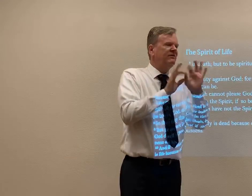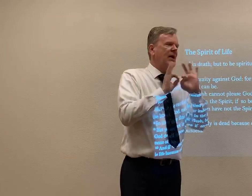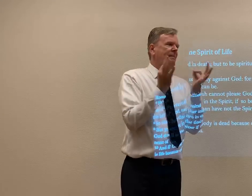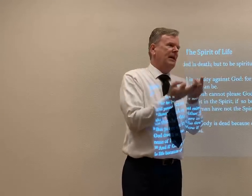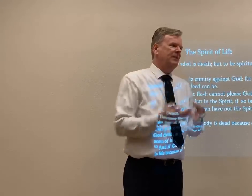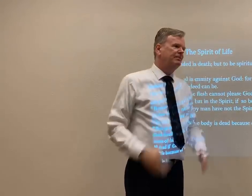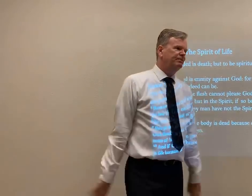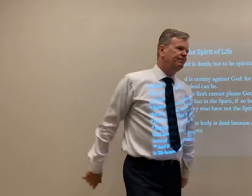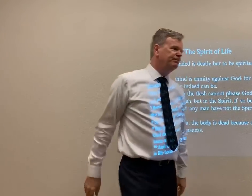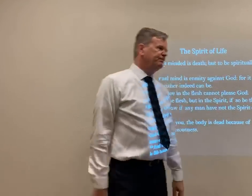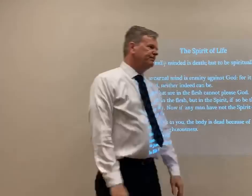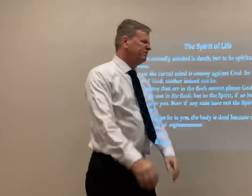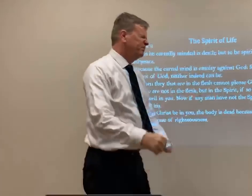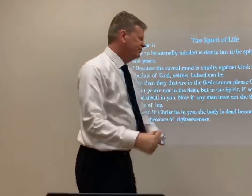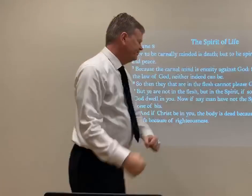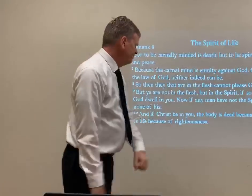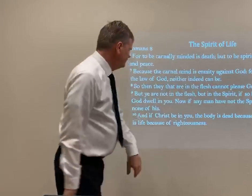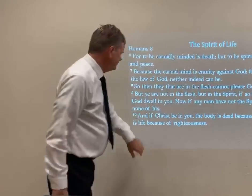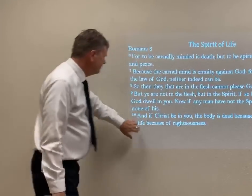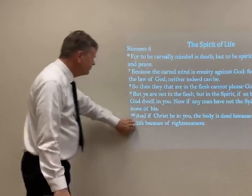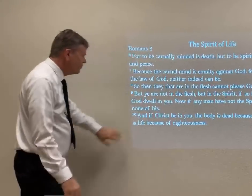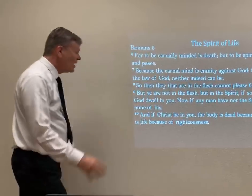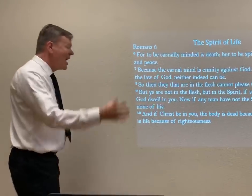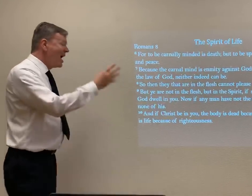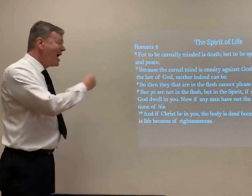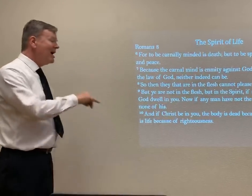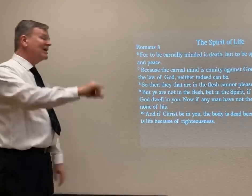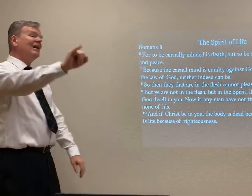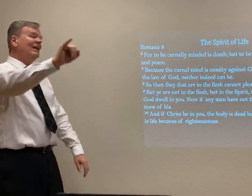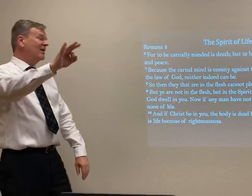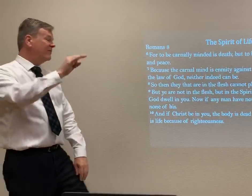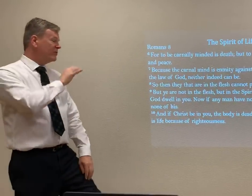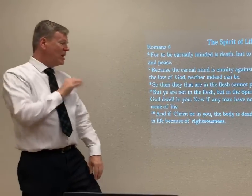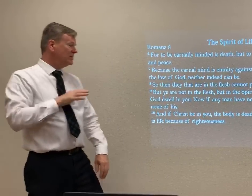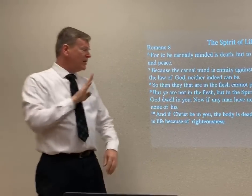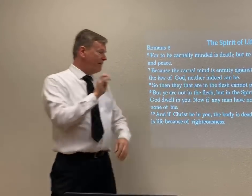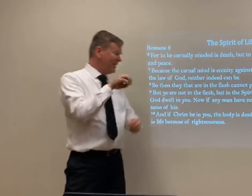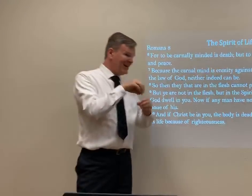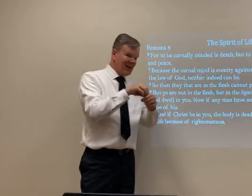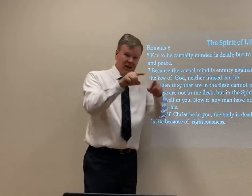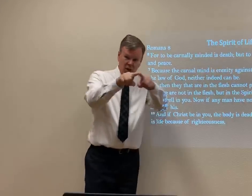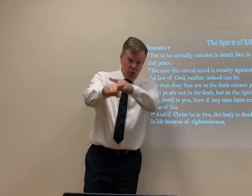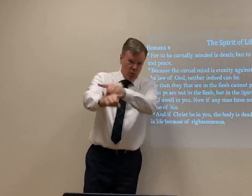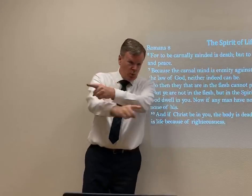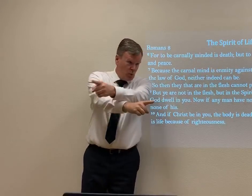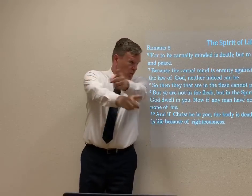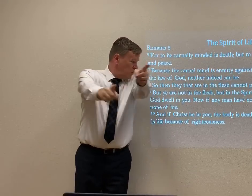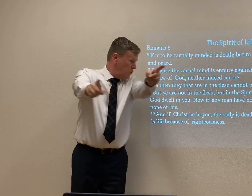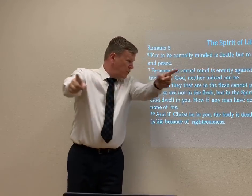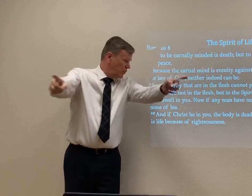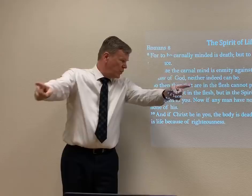obviously we understand that as being born again and being transferred into the family of Jesus through the infilling of the Holy Ghost. Verse 10, and if Christ be in